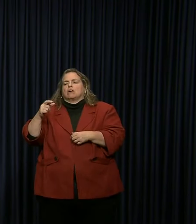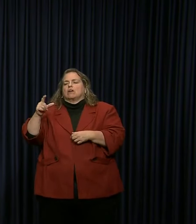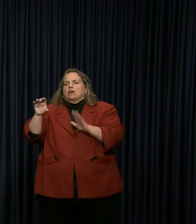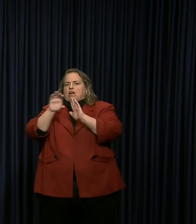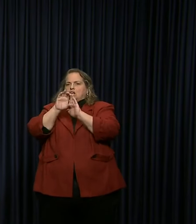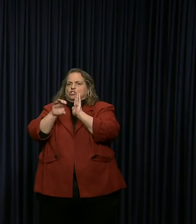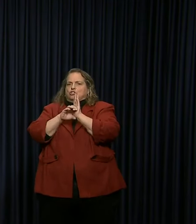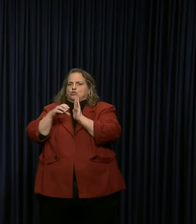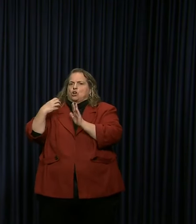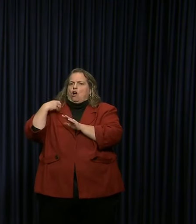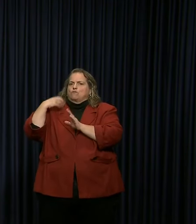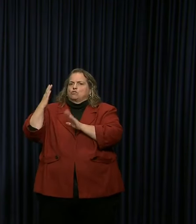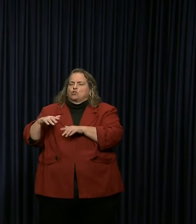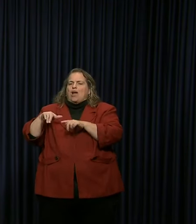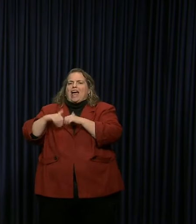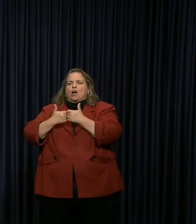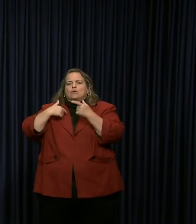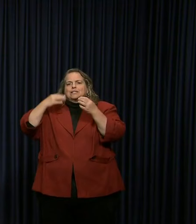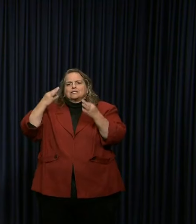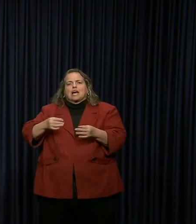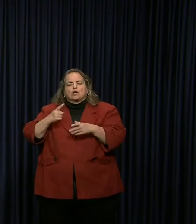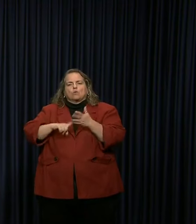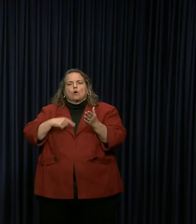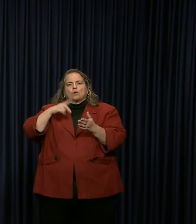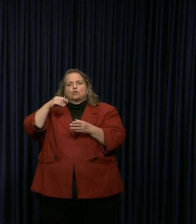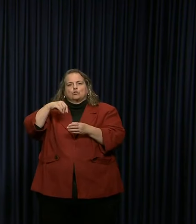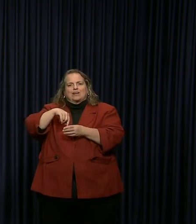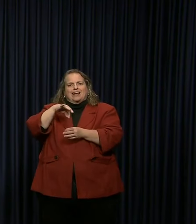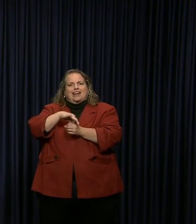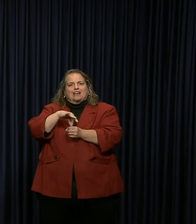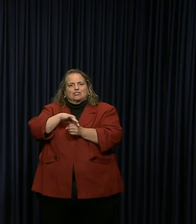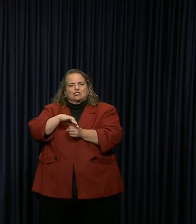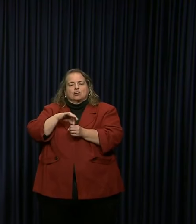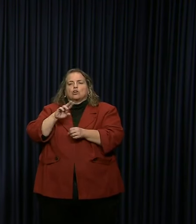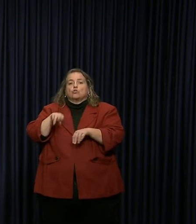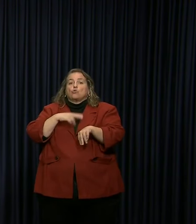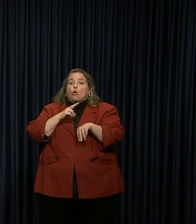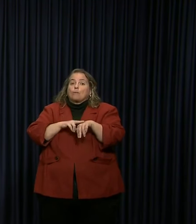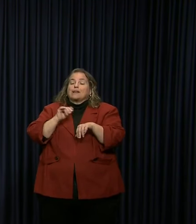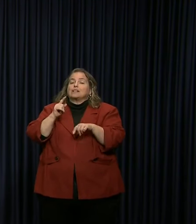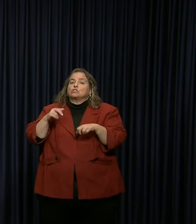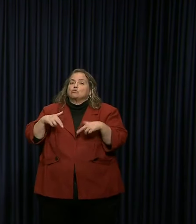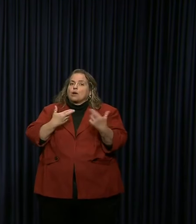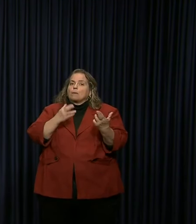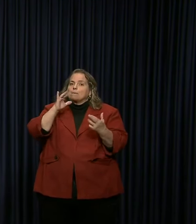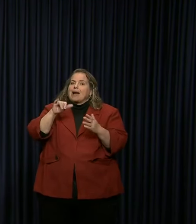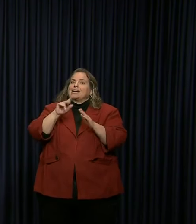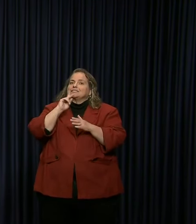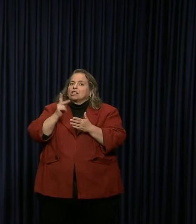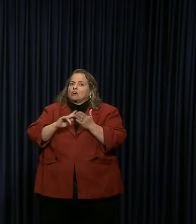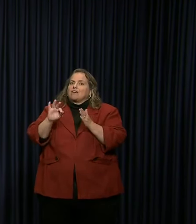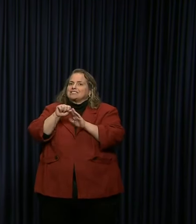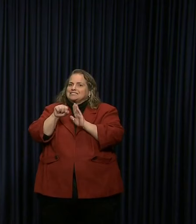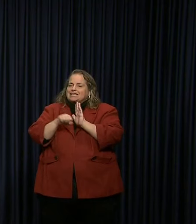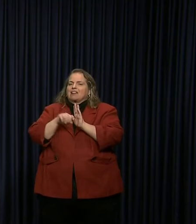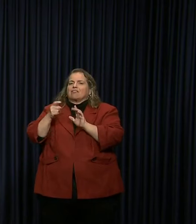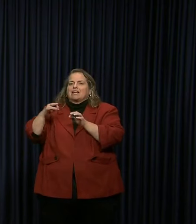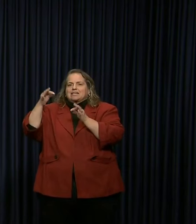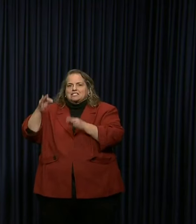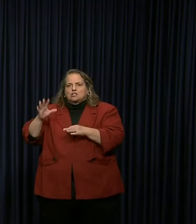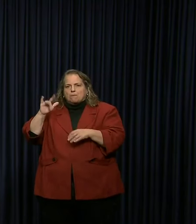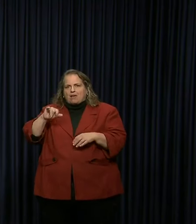decide on what we do in elections. Normally it is upon recommendation by the Secretary of State and then a decision by